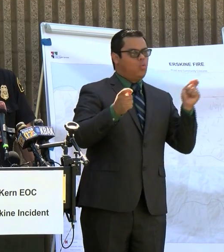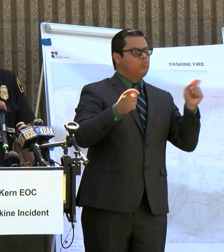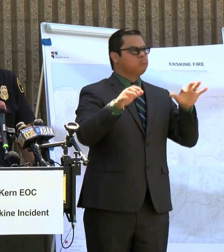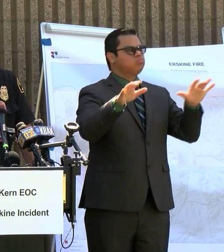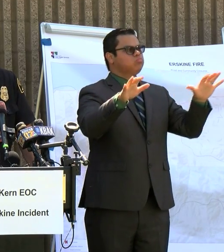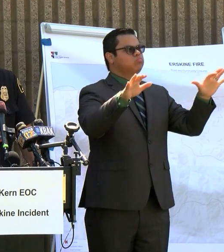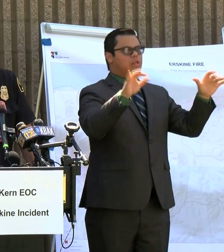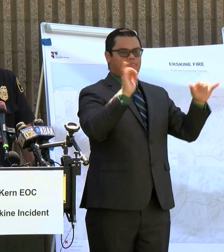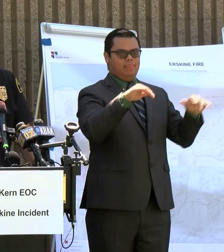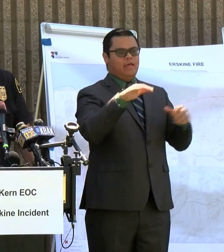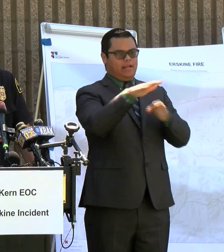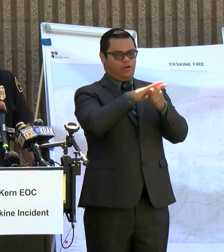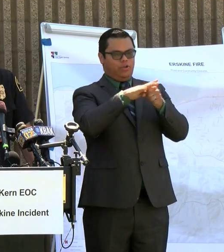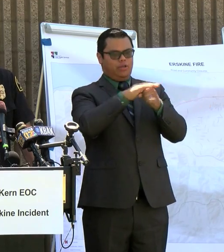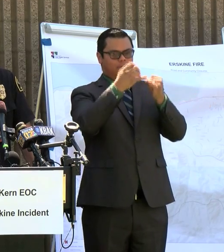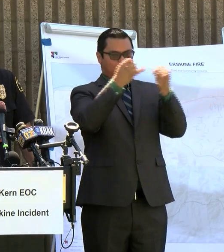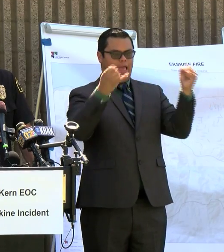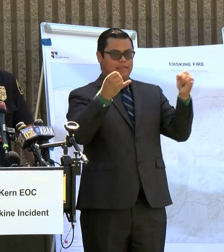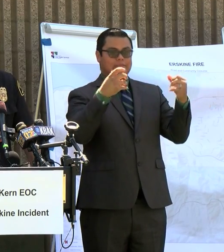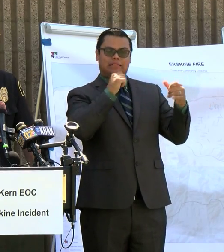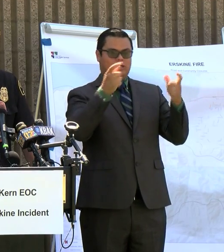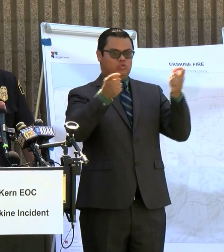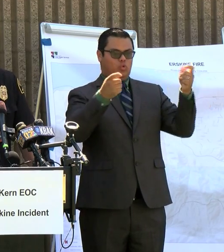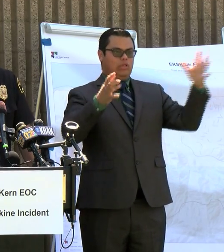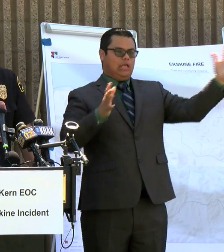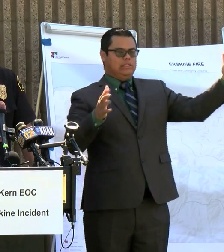that portion of the line that's out of control.